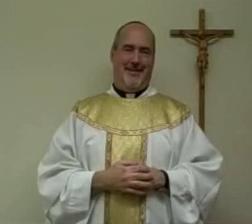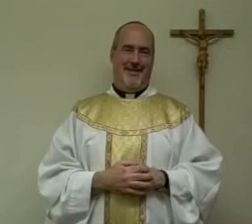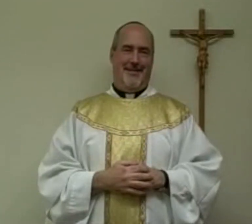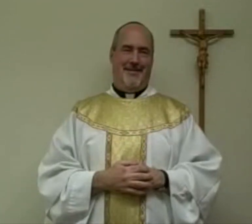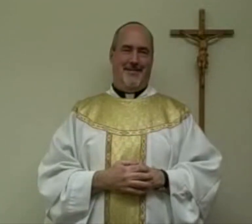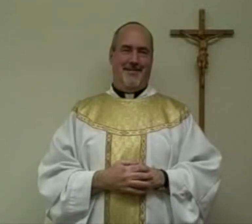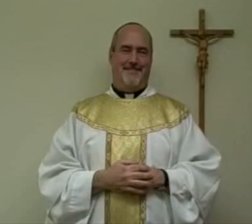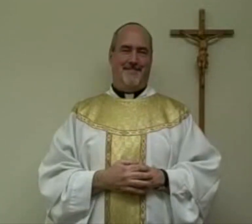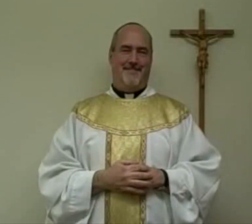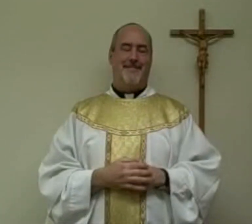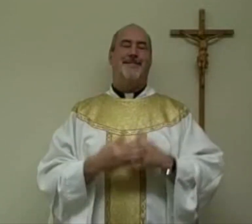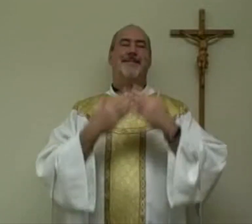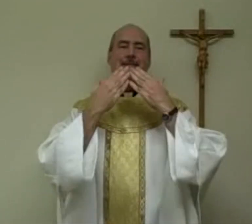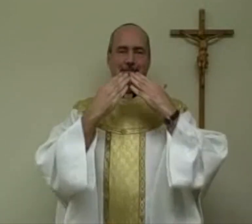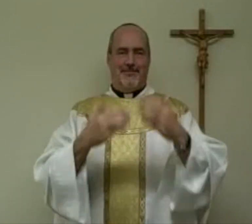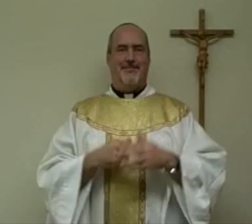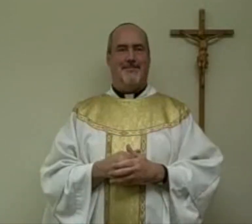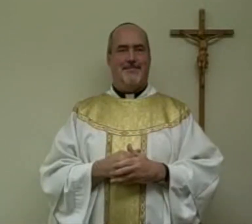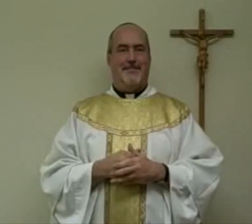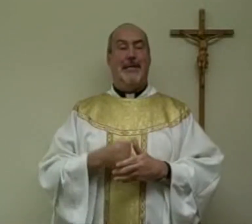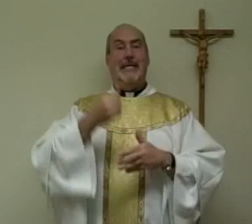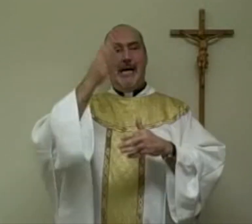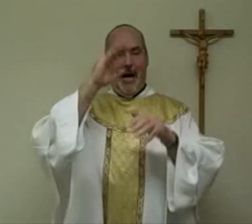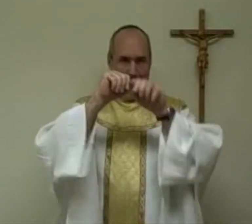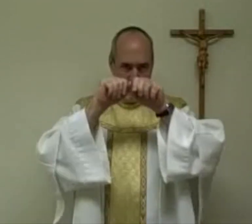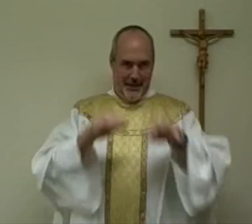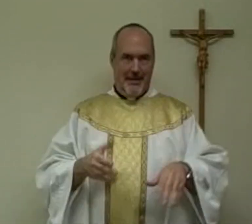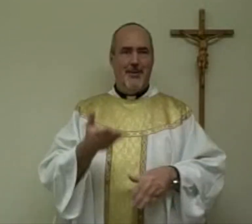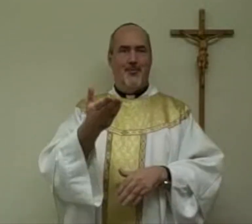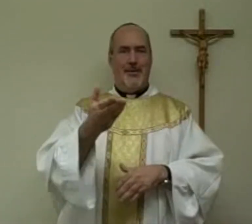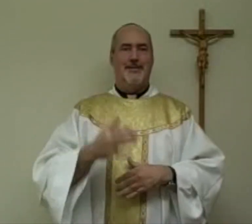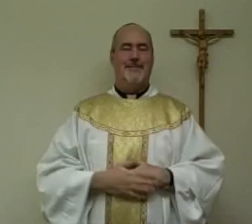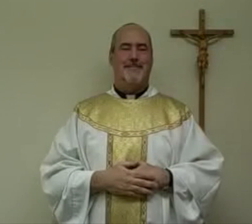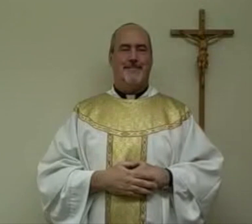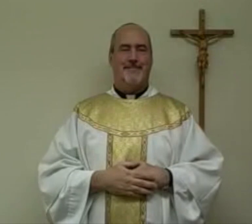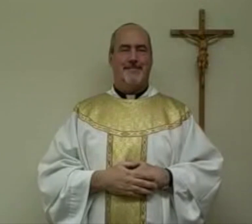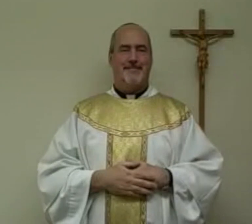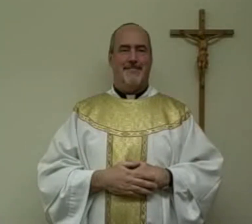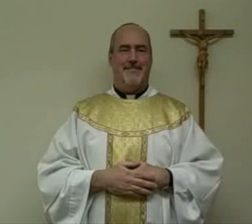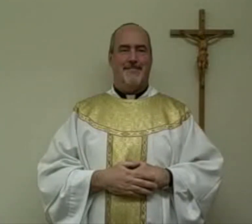he's with us then once we meet him in the Eucharist. Thank you, and God bless you.